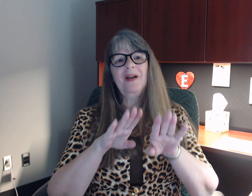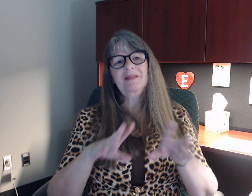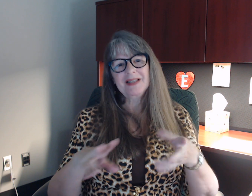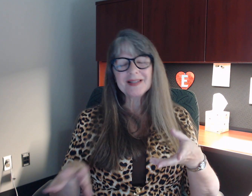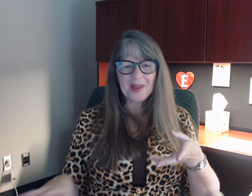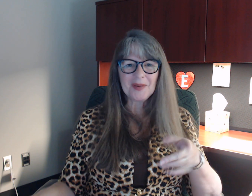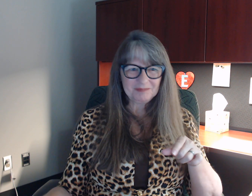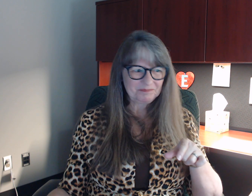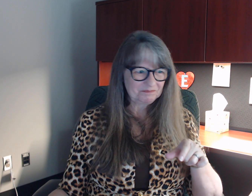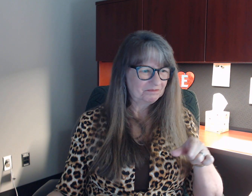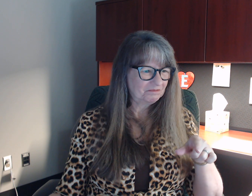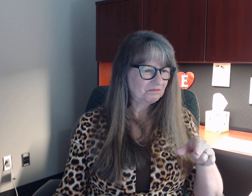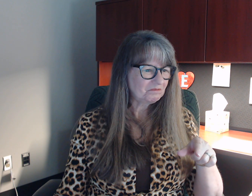They slam it.